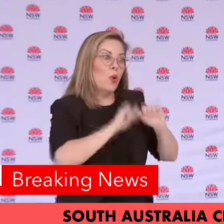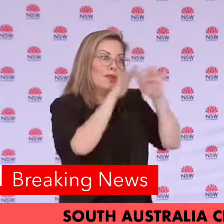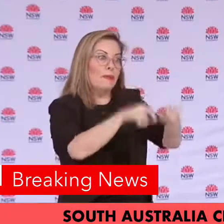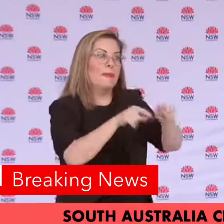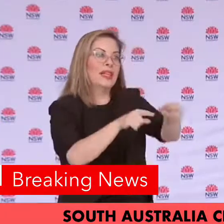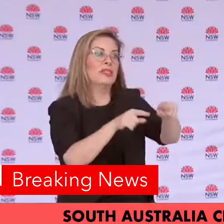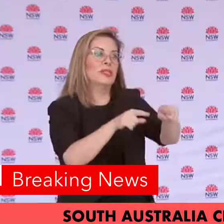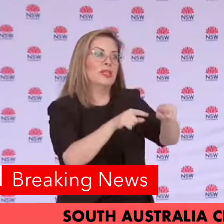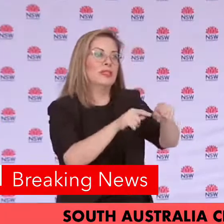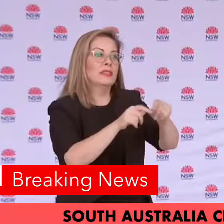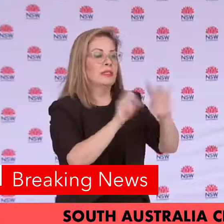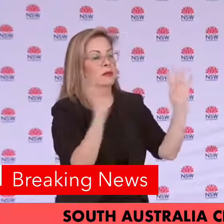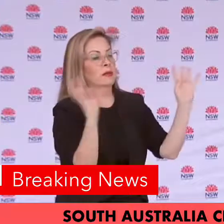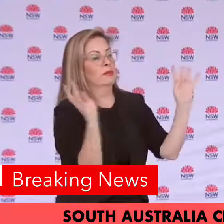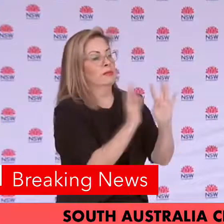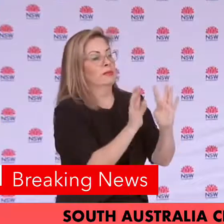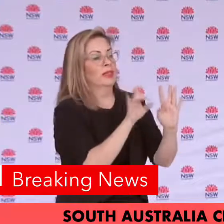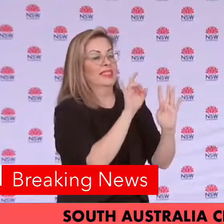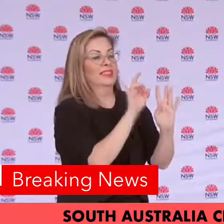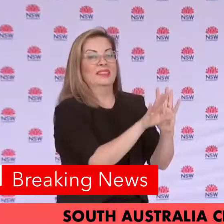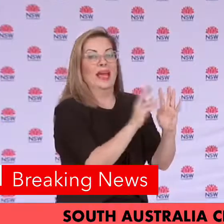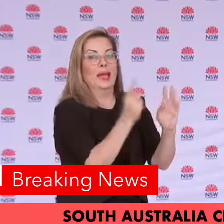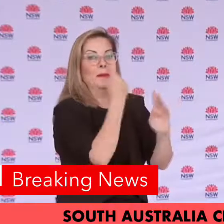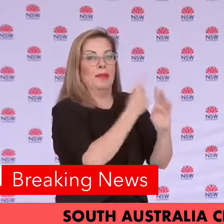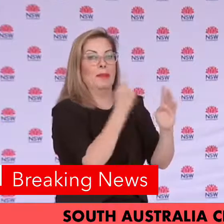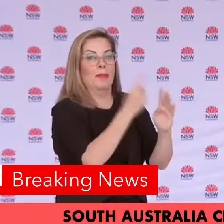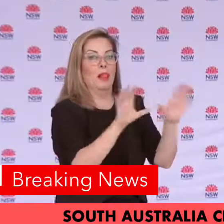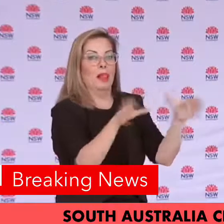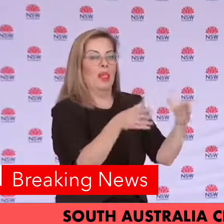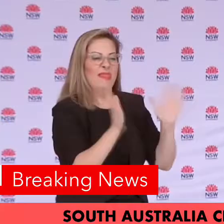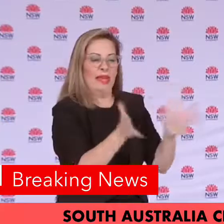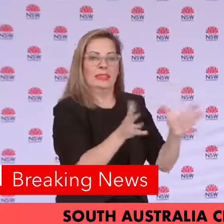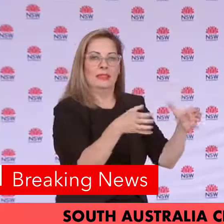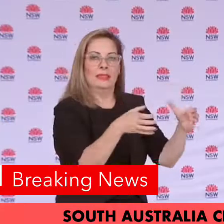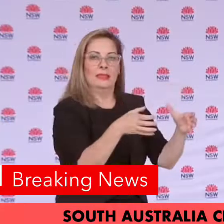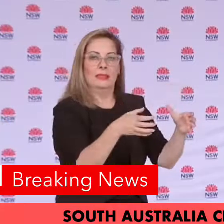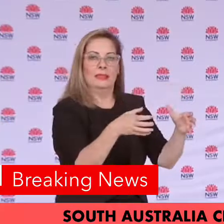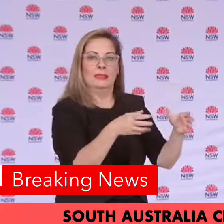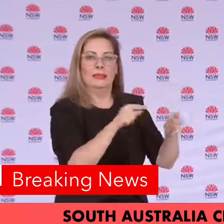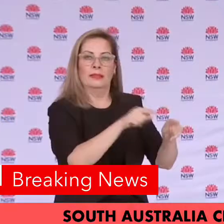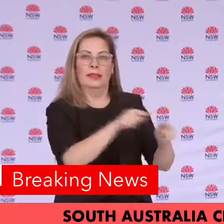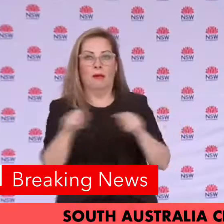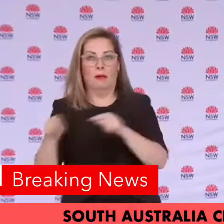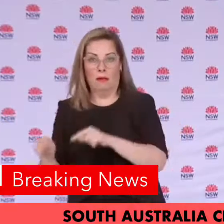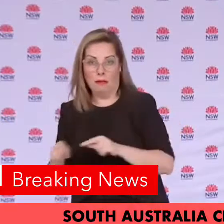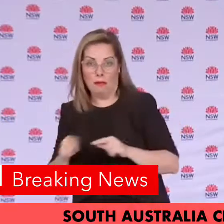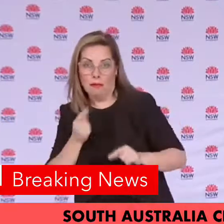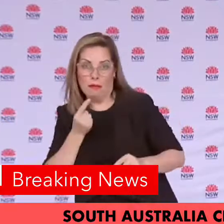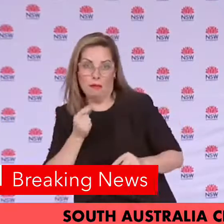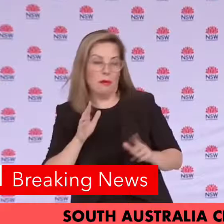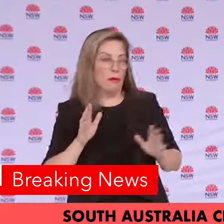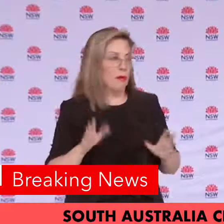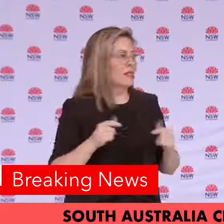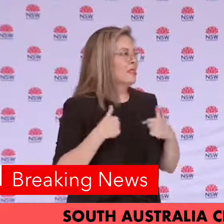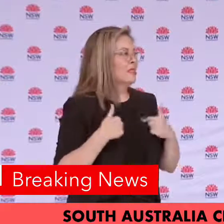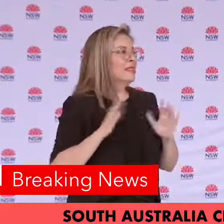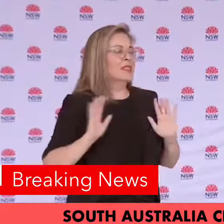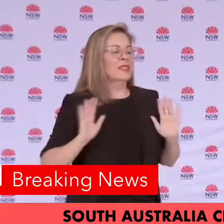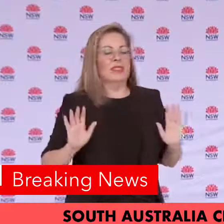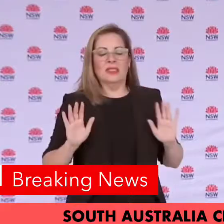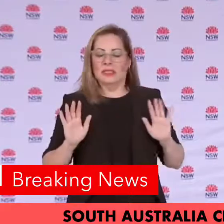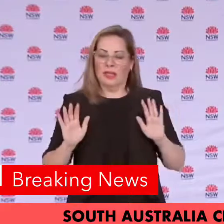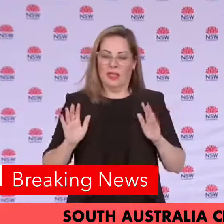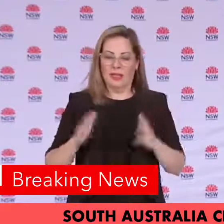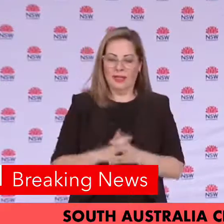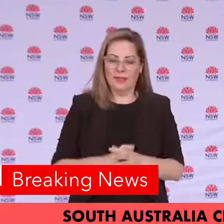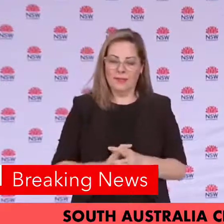look, I don't want to rule anything in or out at this stage, but all I will confirm, and Dr. Chant will correct me if she's uncomfortable with me making this statement, but I